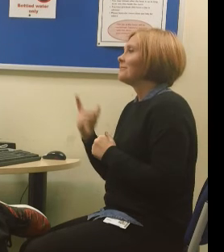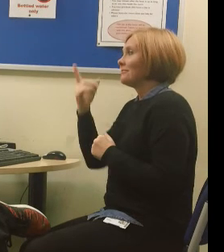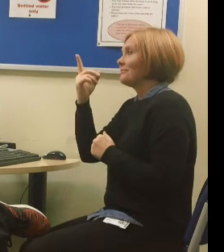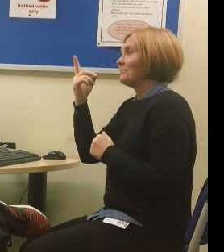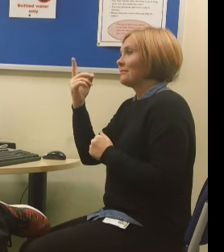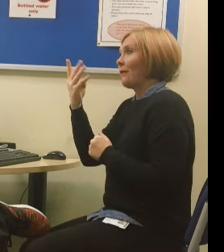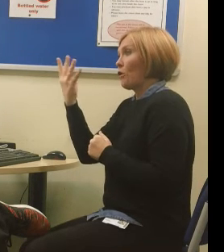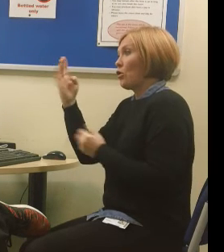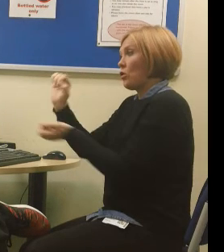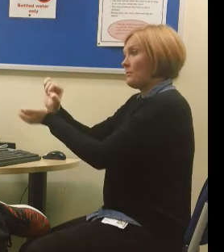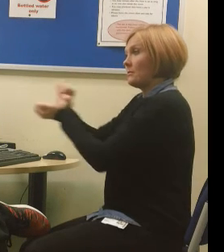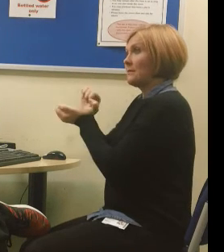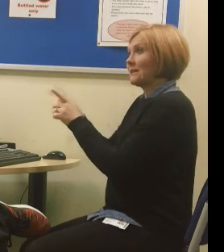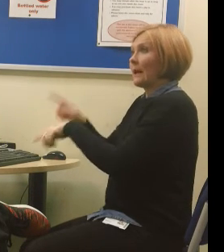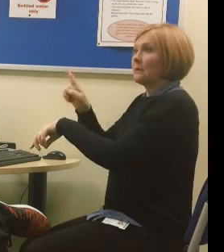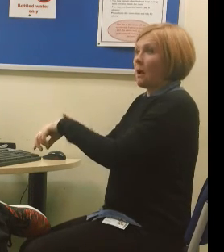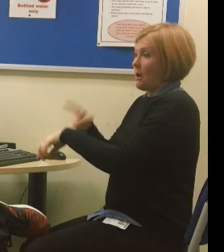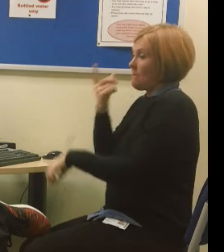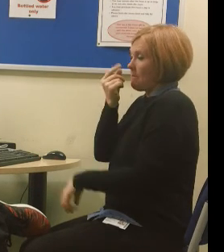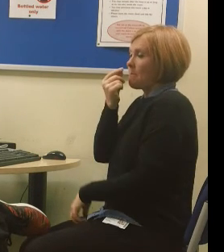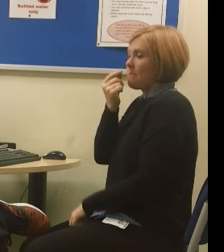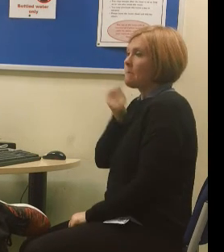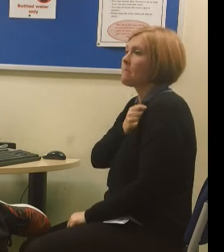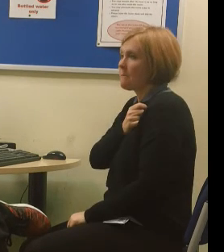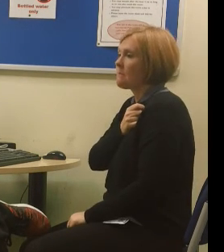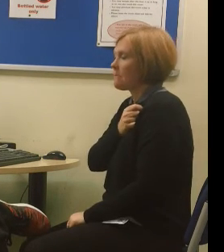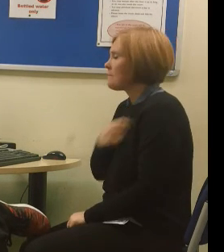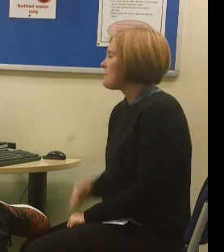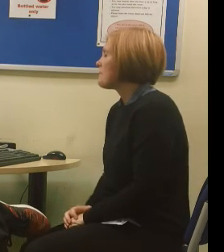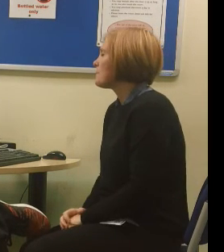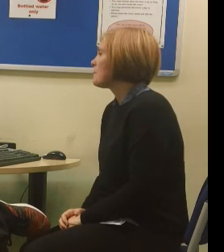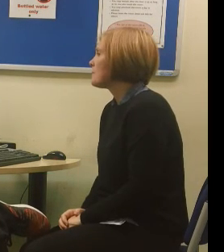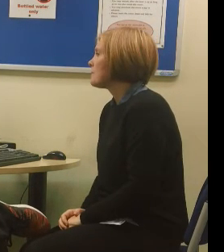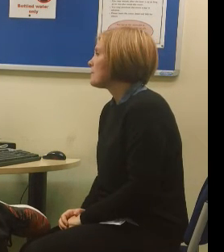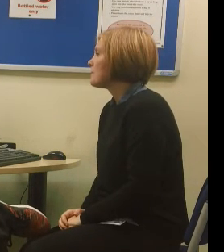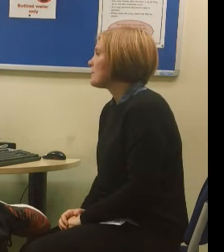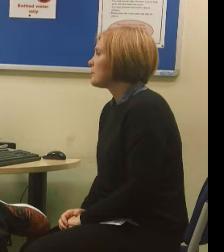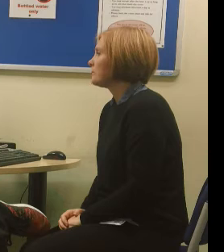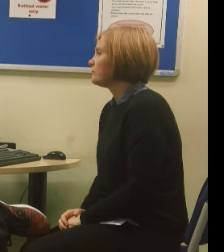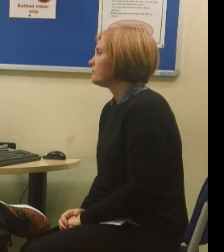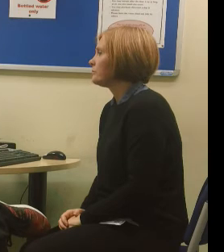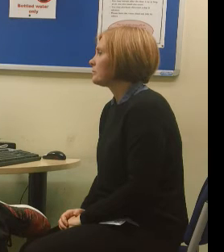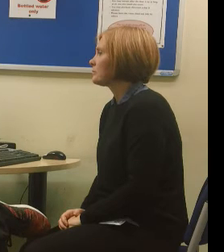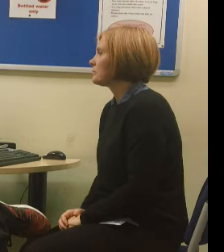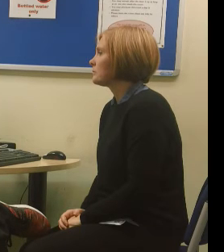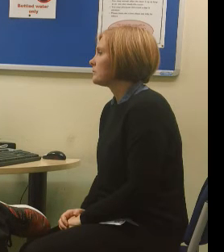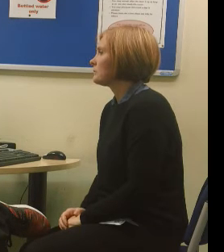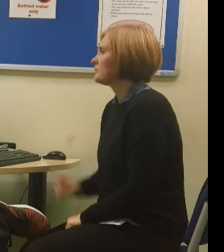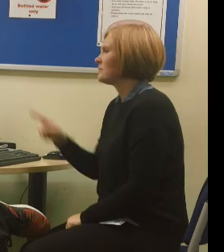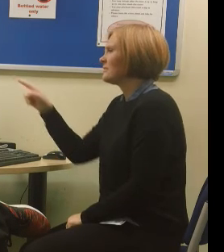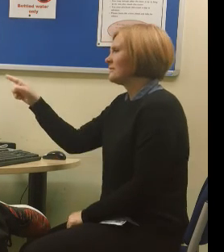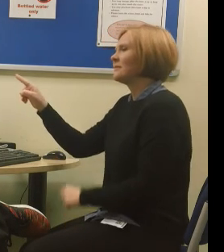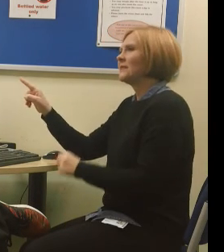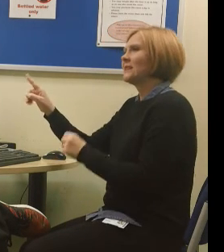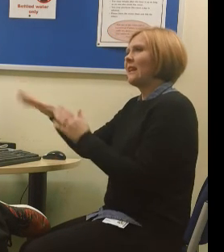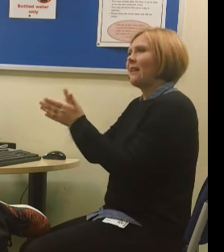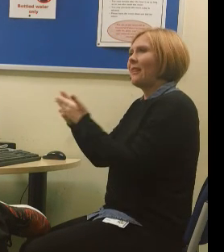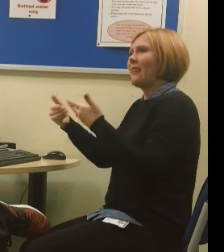once, and they can also be borrowed for a week. Also popular is the large selection of language packs that we've got. They can